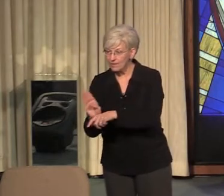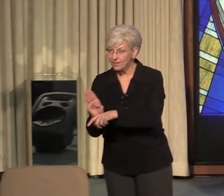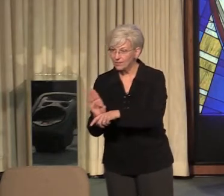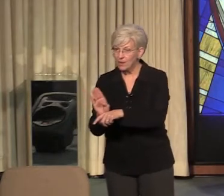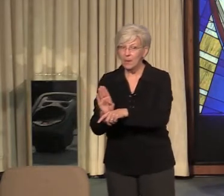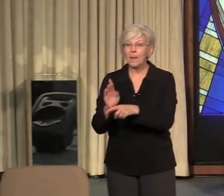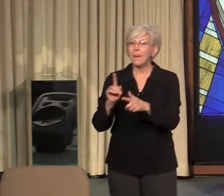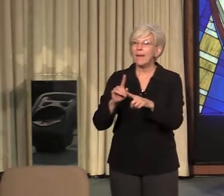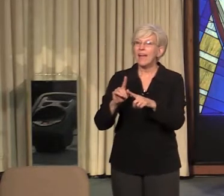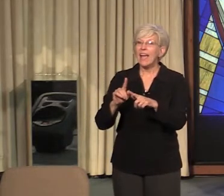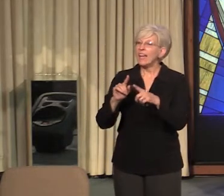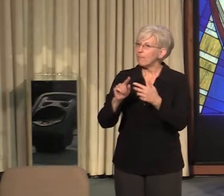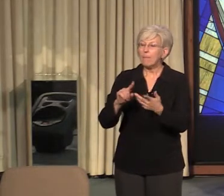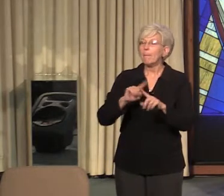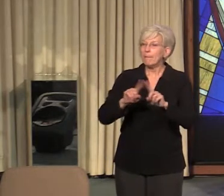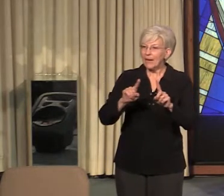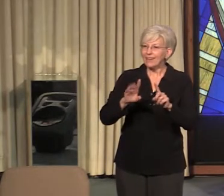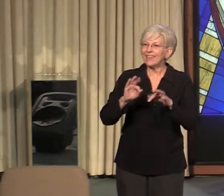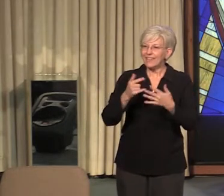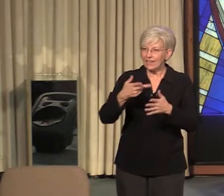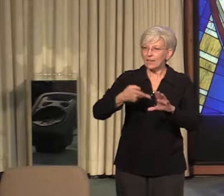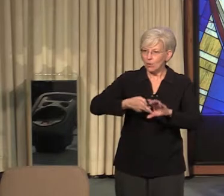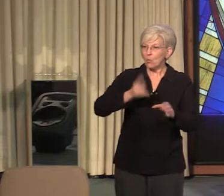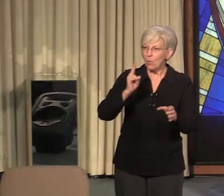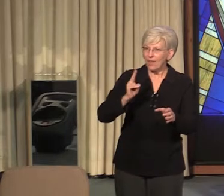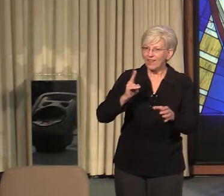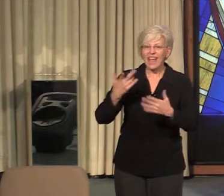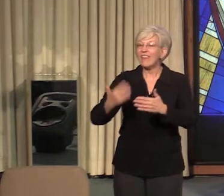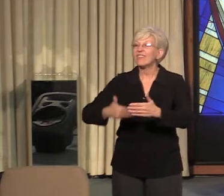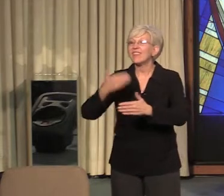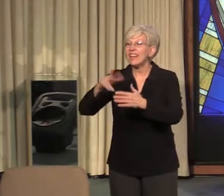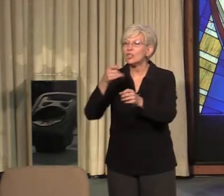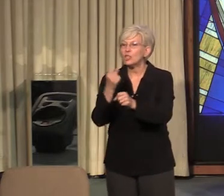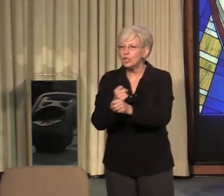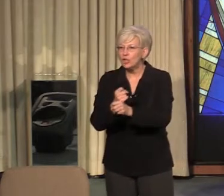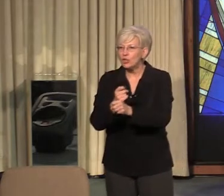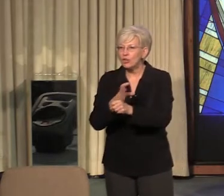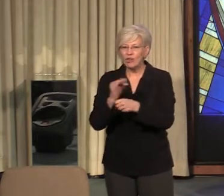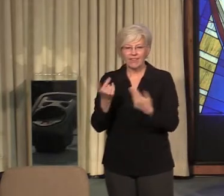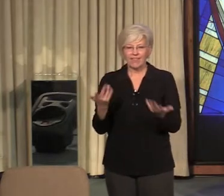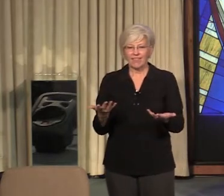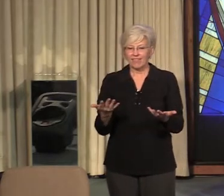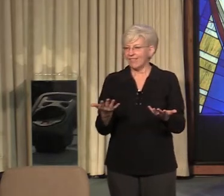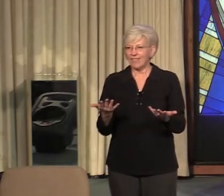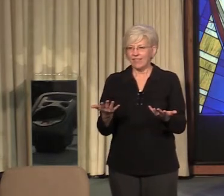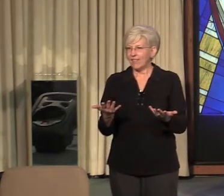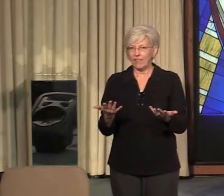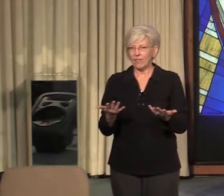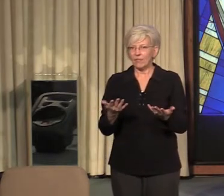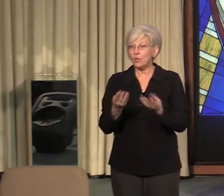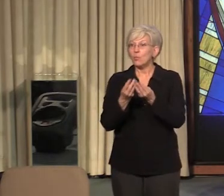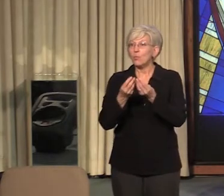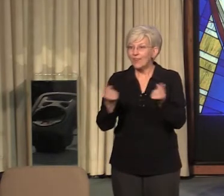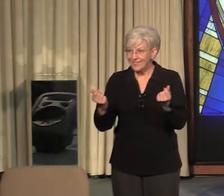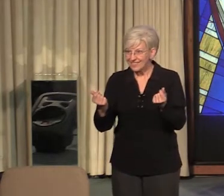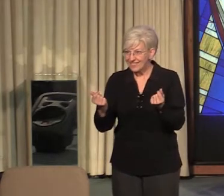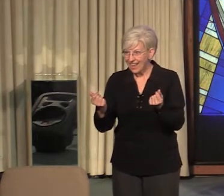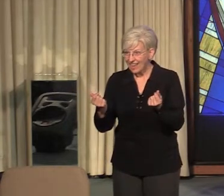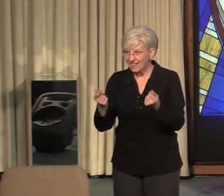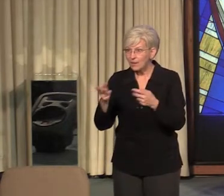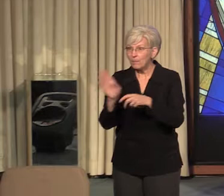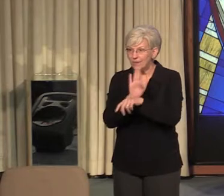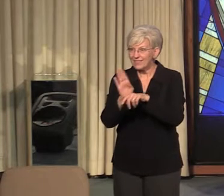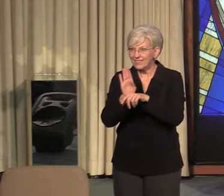the bottom fell out of the real estate market in Kansas City. And Charles, who would have been considered a millionaire by